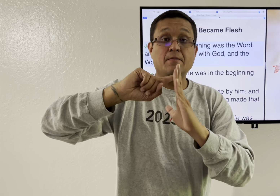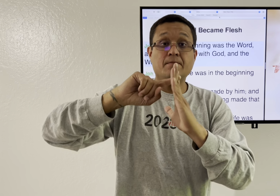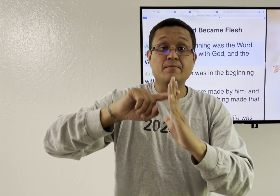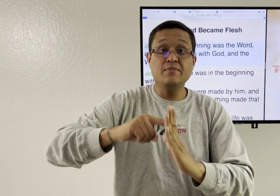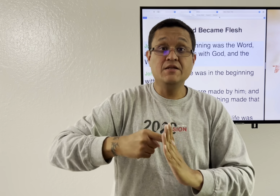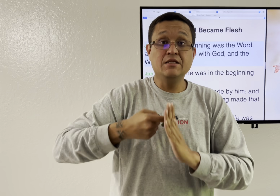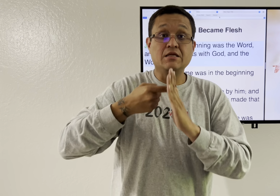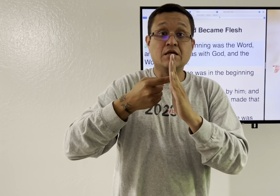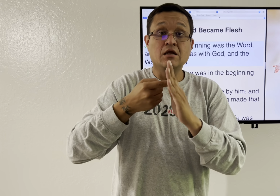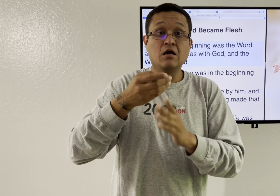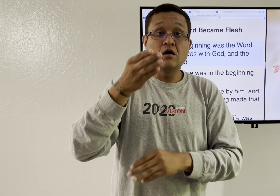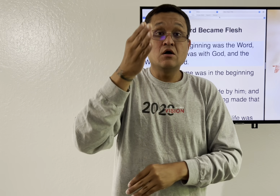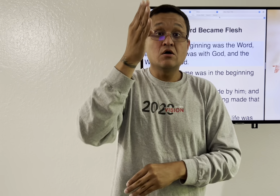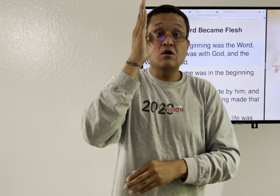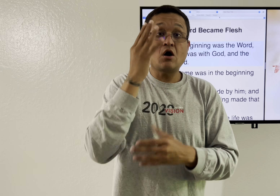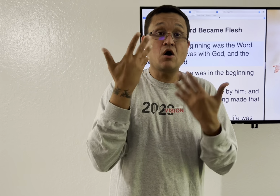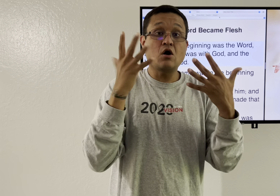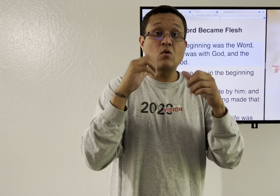It says, in the beginning,